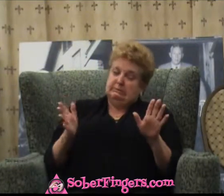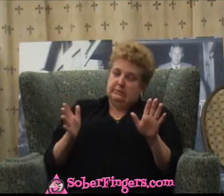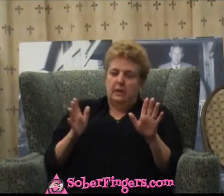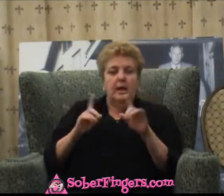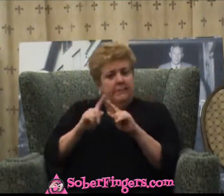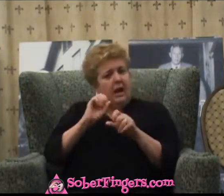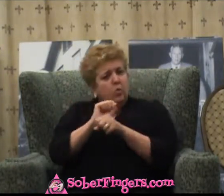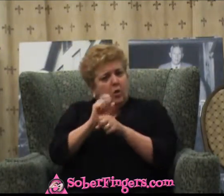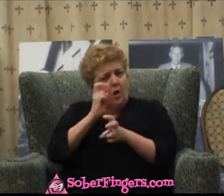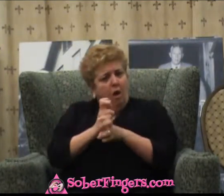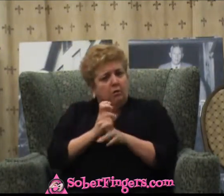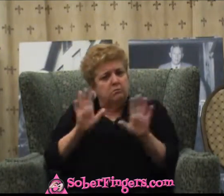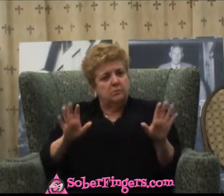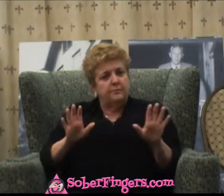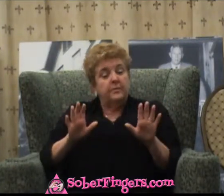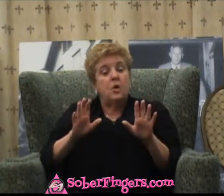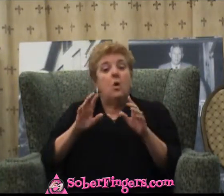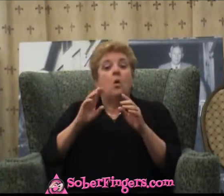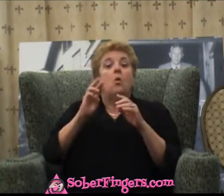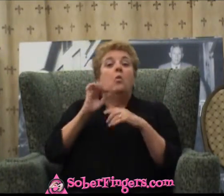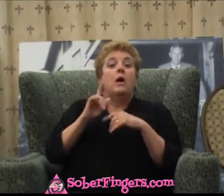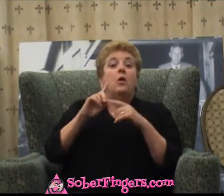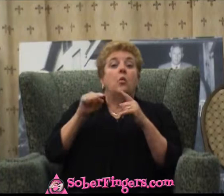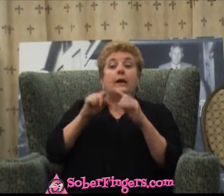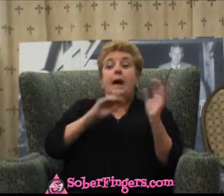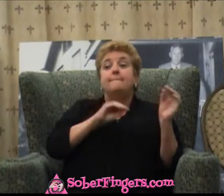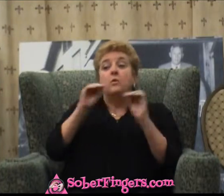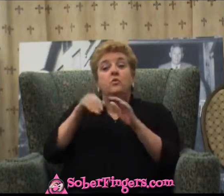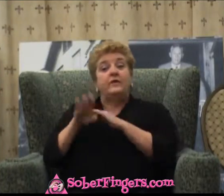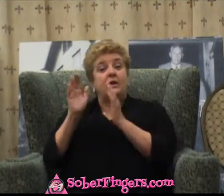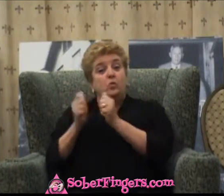soon as I moved in with this man, he stopped working.